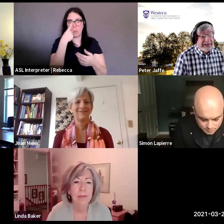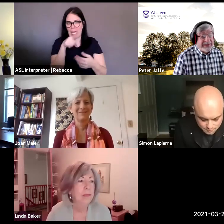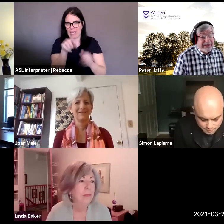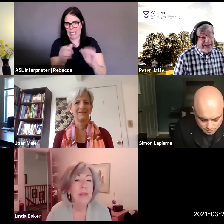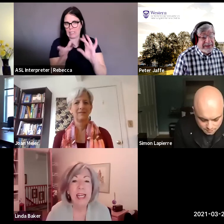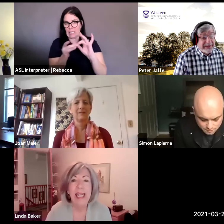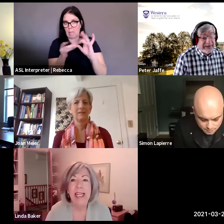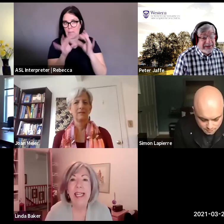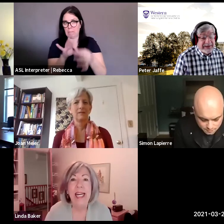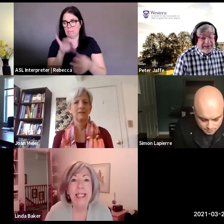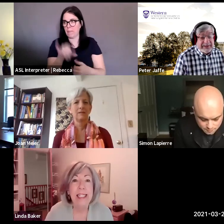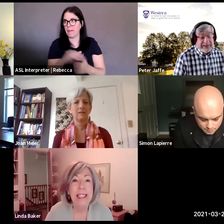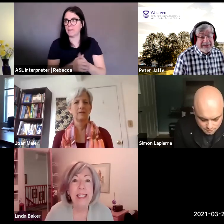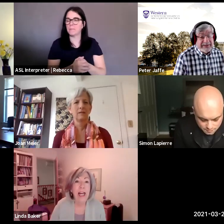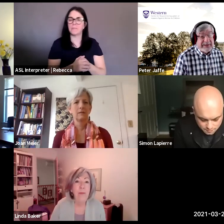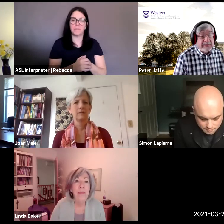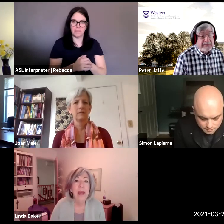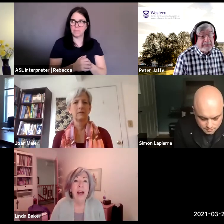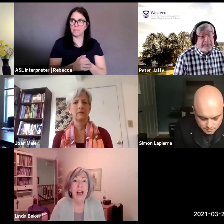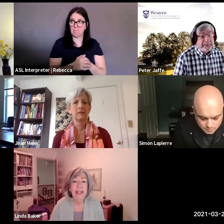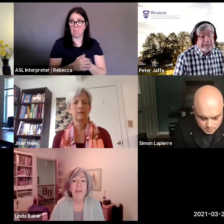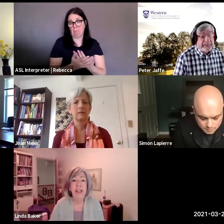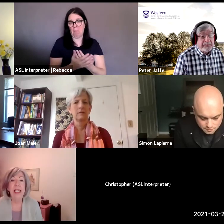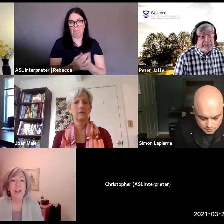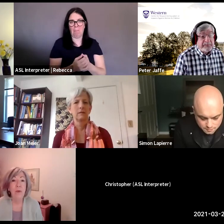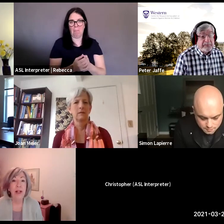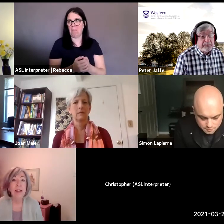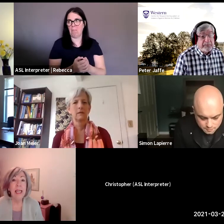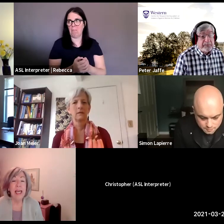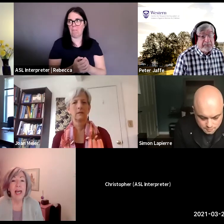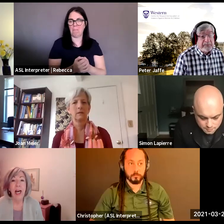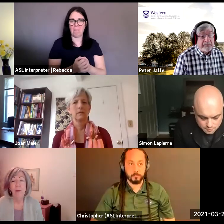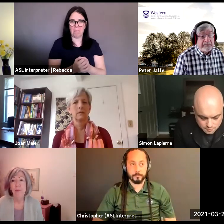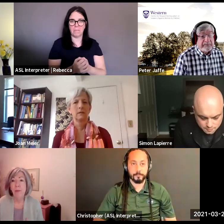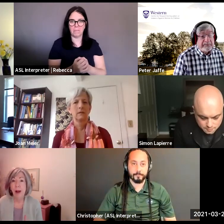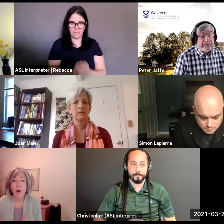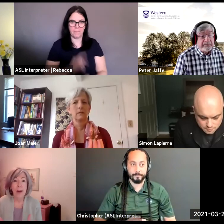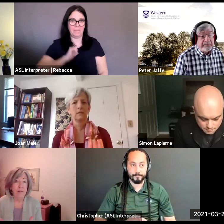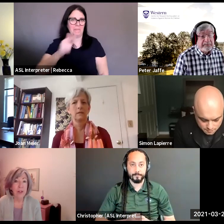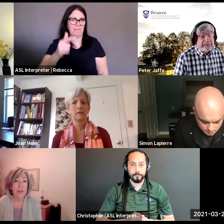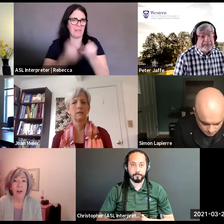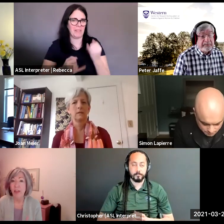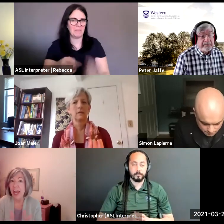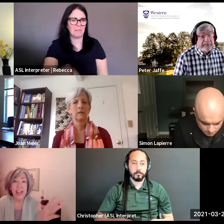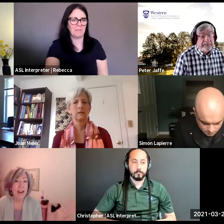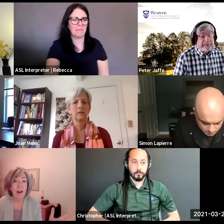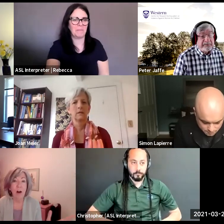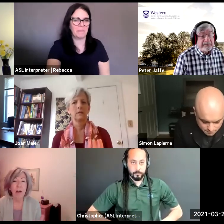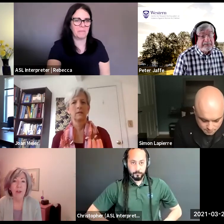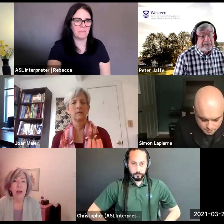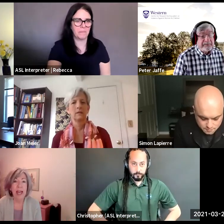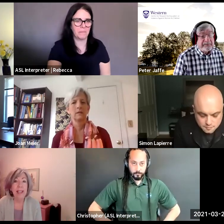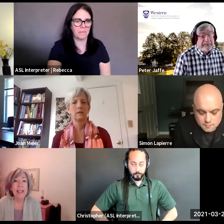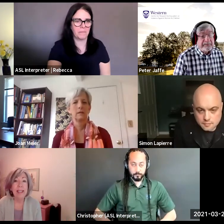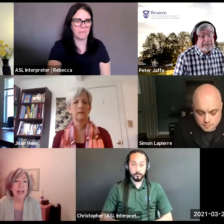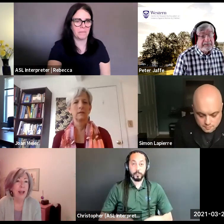could. Yes, I definitely will. I want to first of all thank all